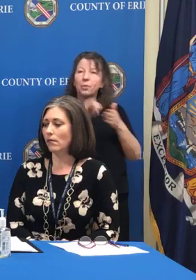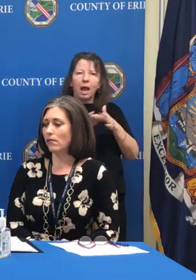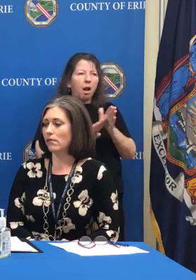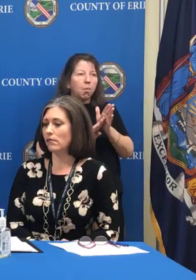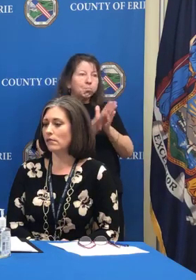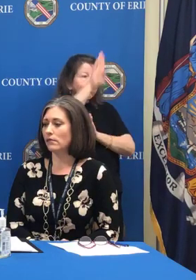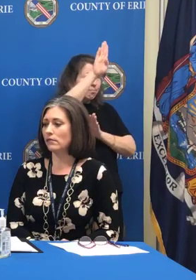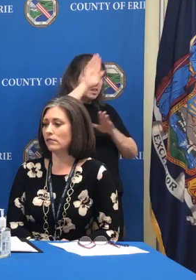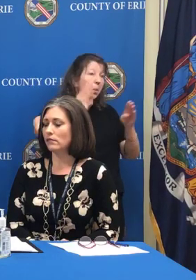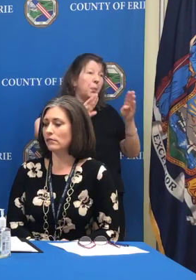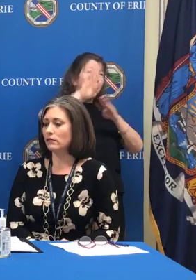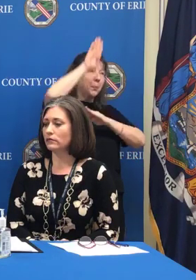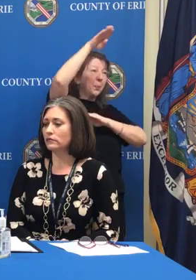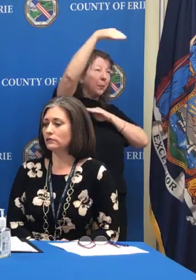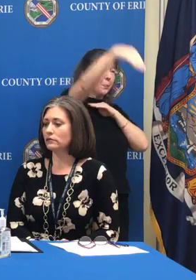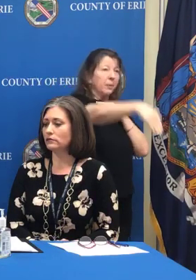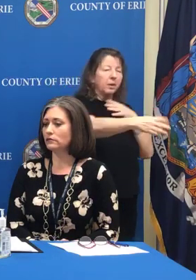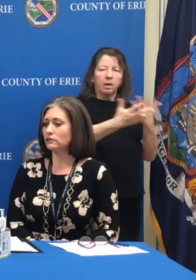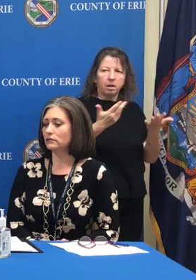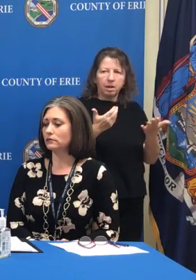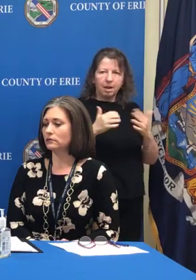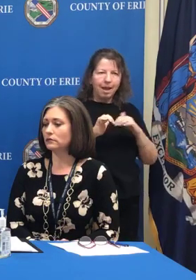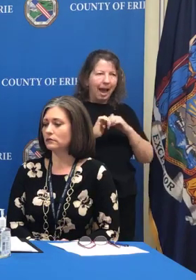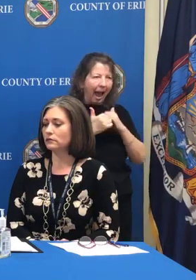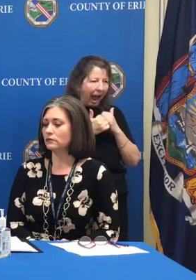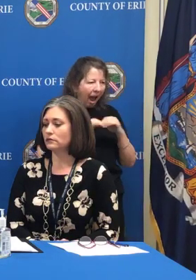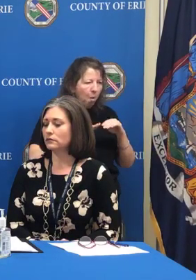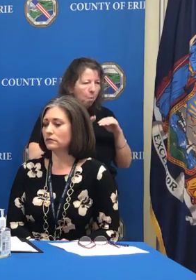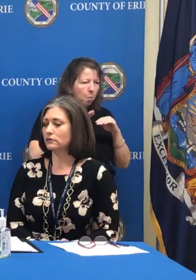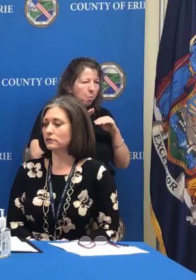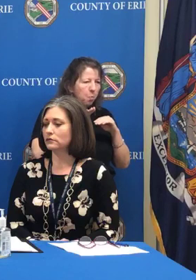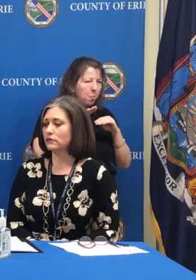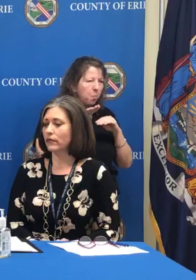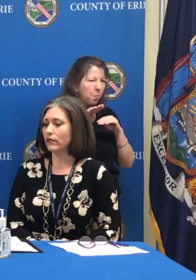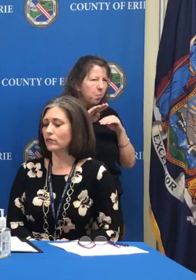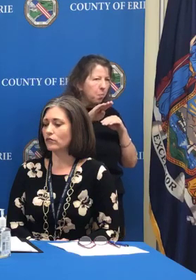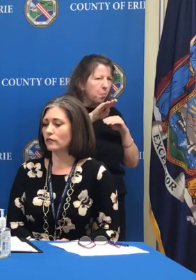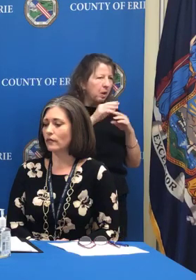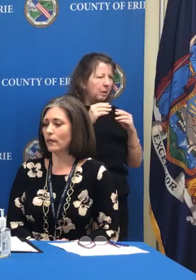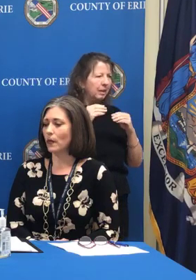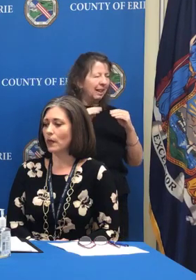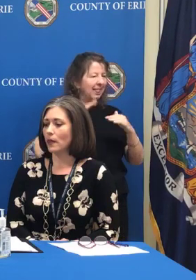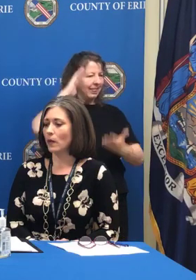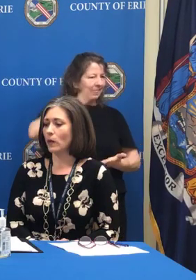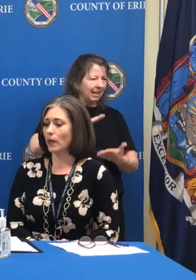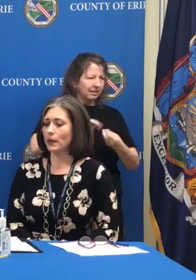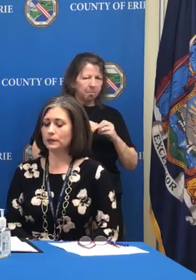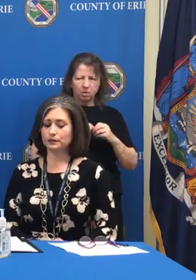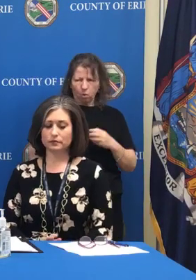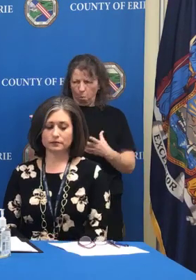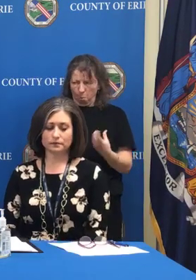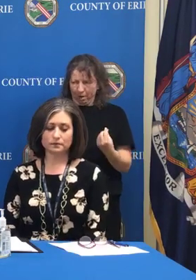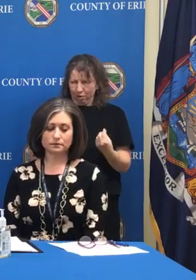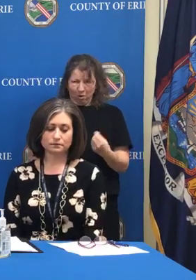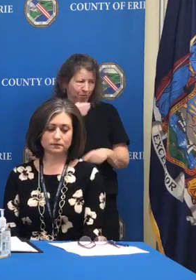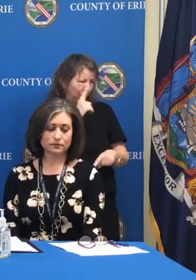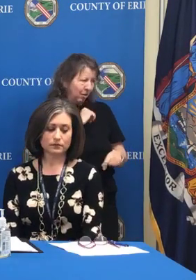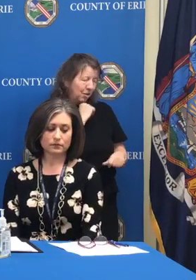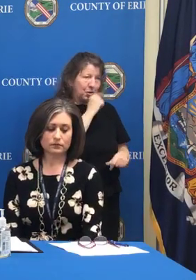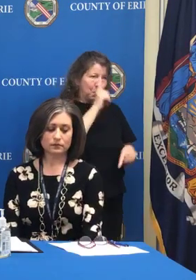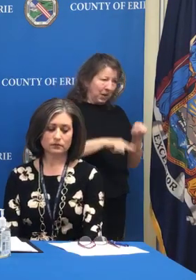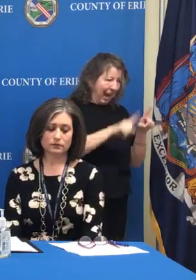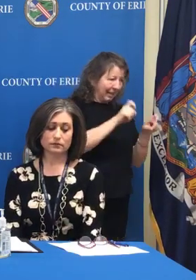cases, what's the county's strategy going forward? How do you go about that goal of keeping your healthcare system from